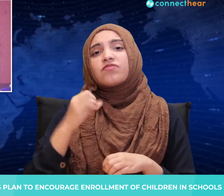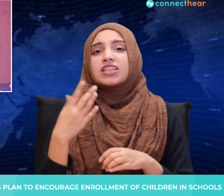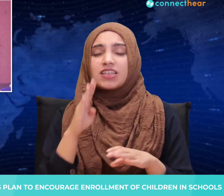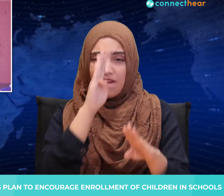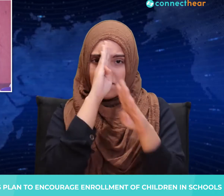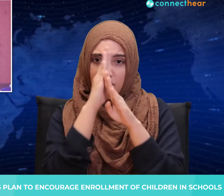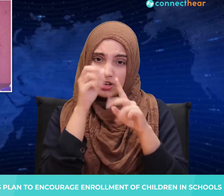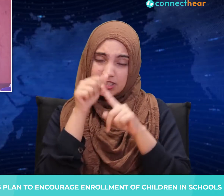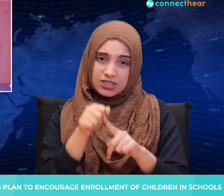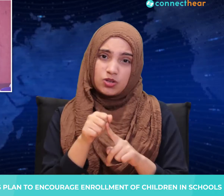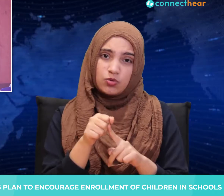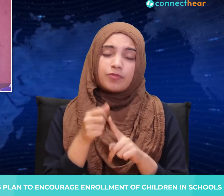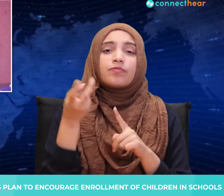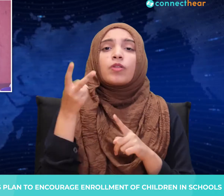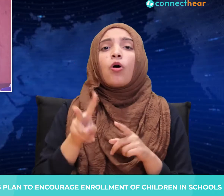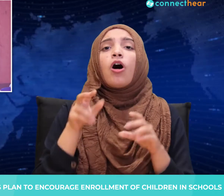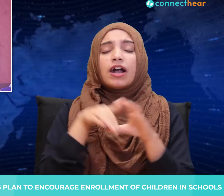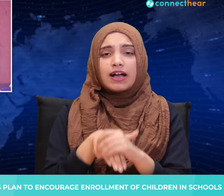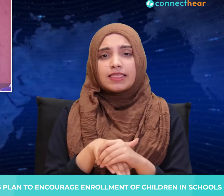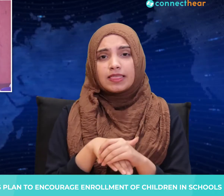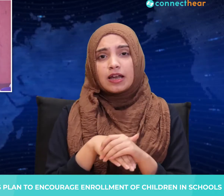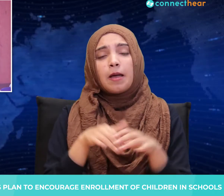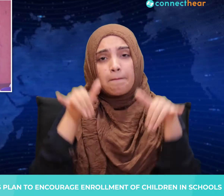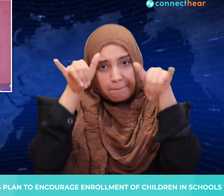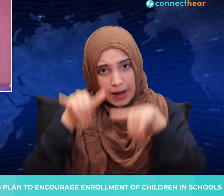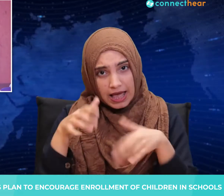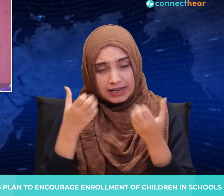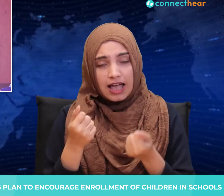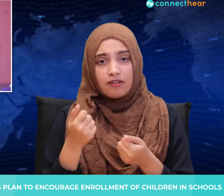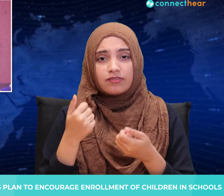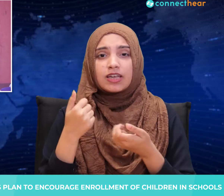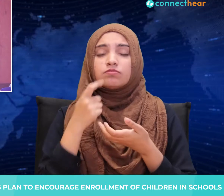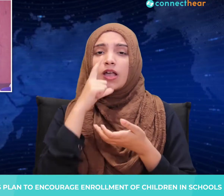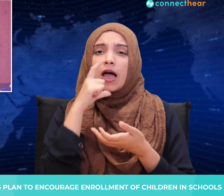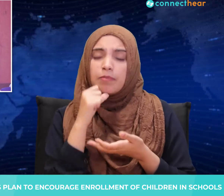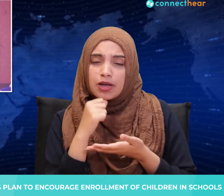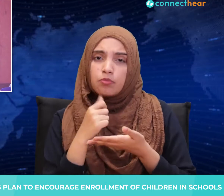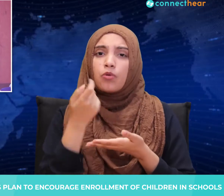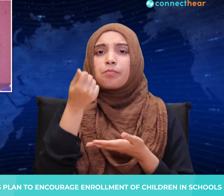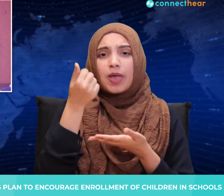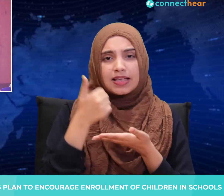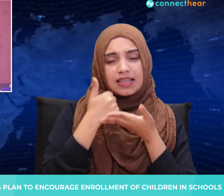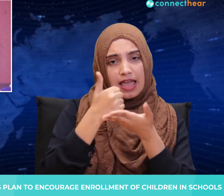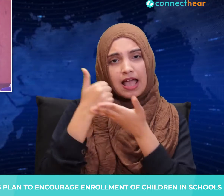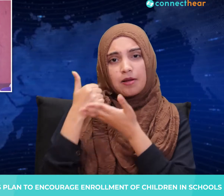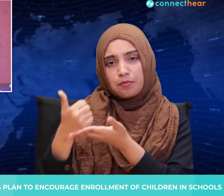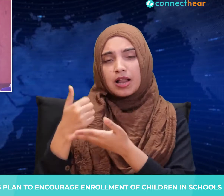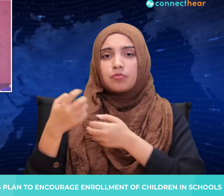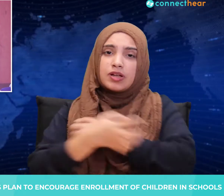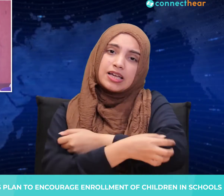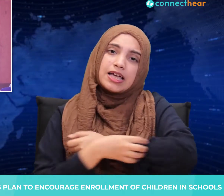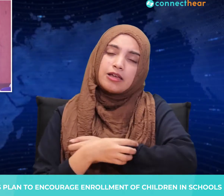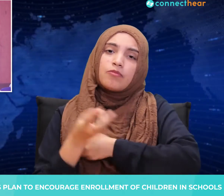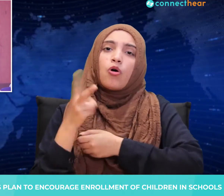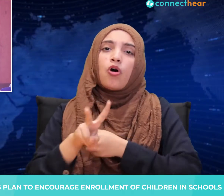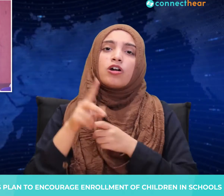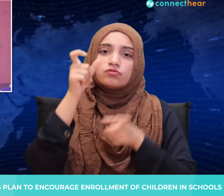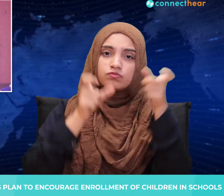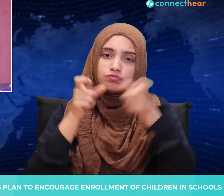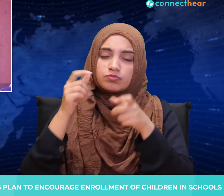purpose, planned to give financial incentive to their parents to encourage their enrollment in schools.